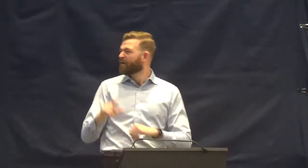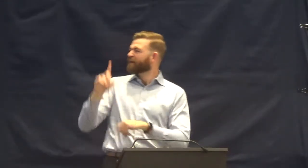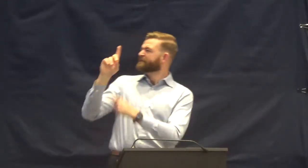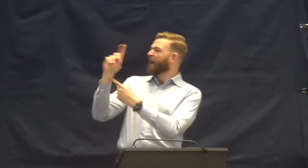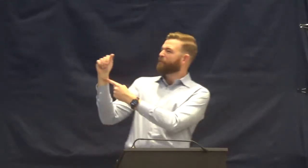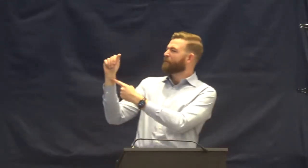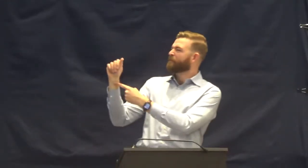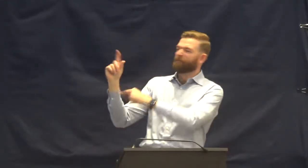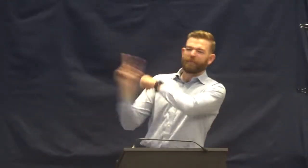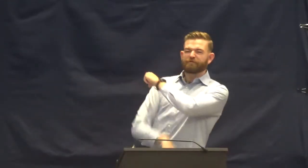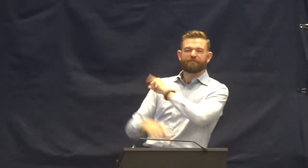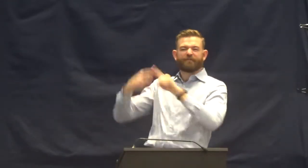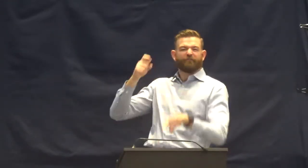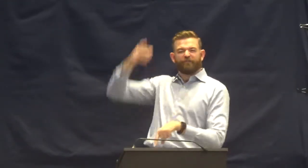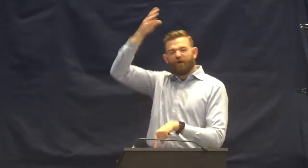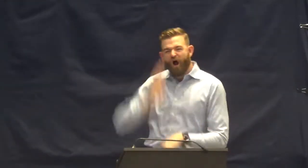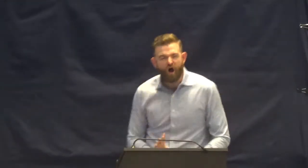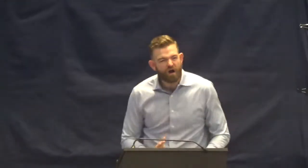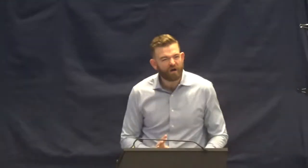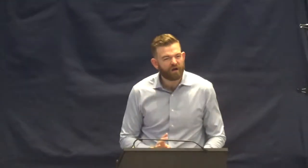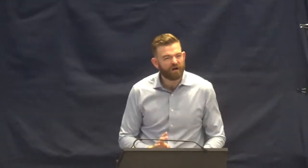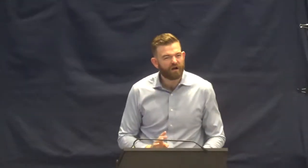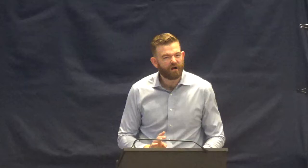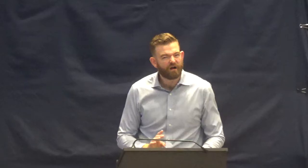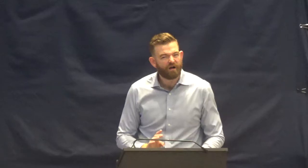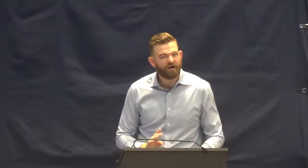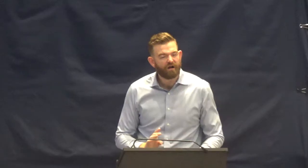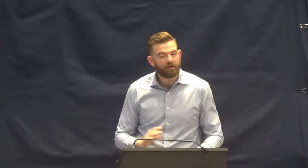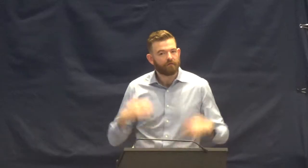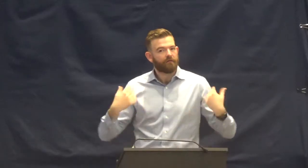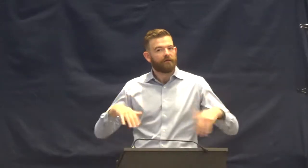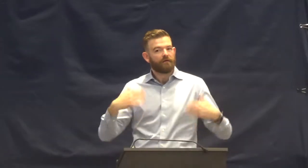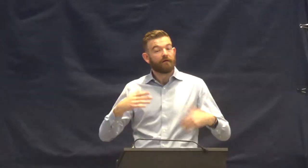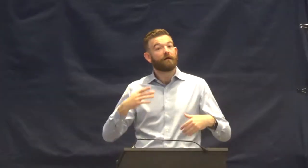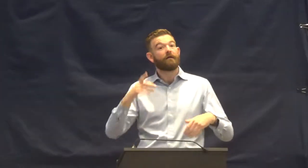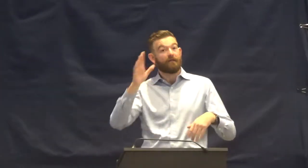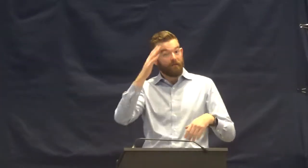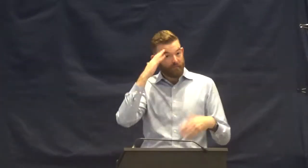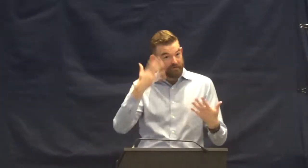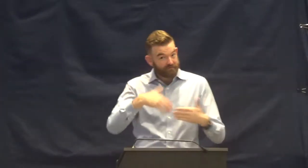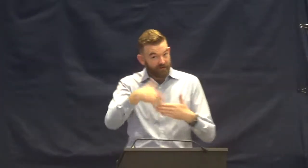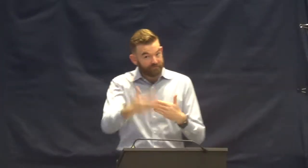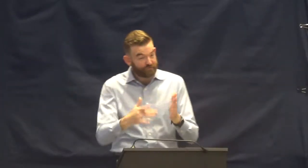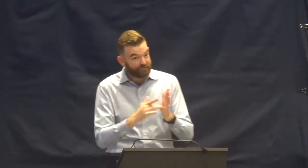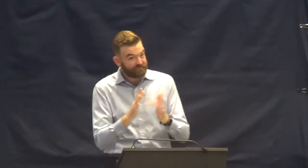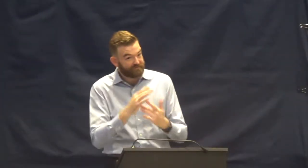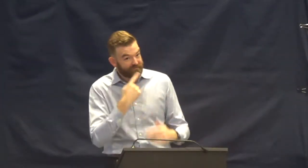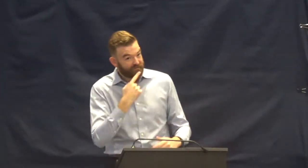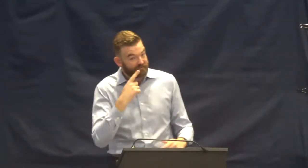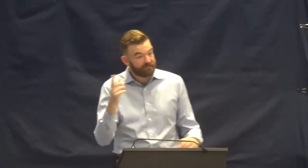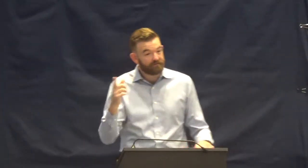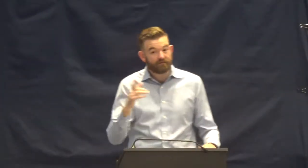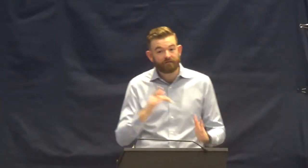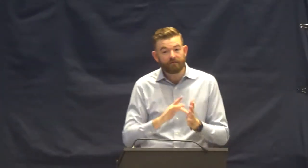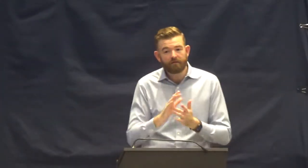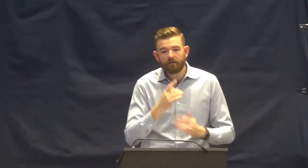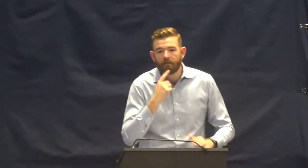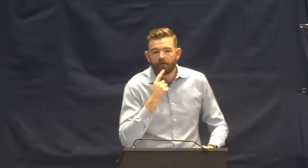he destroyed that myth that disability is a punishment from God. And you know what Jesus